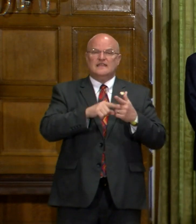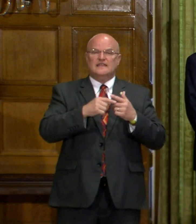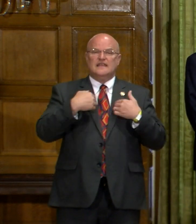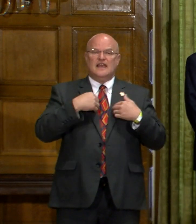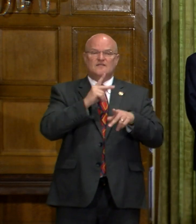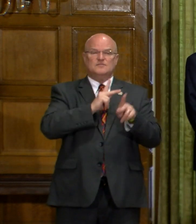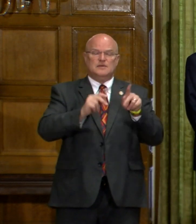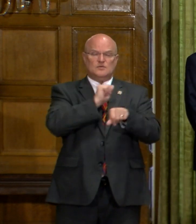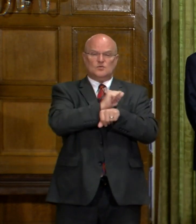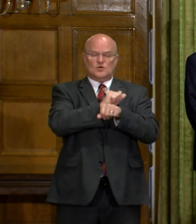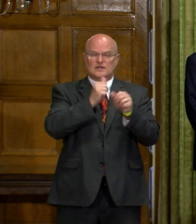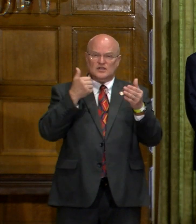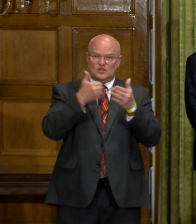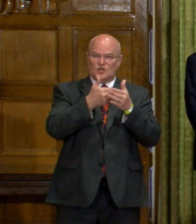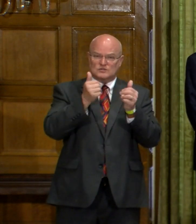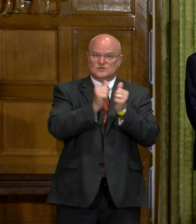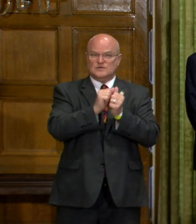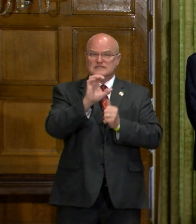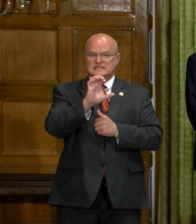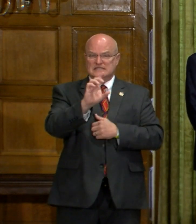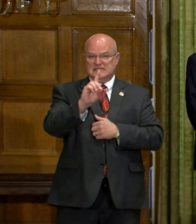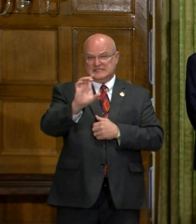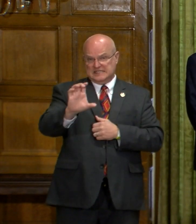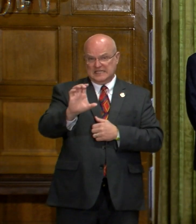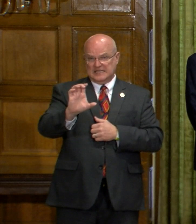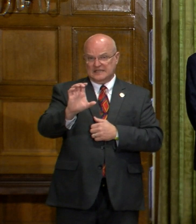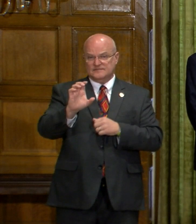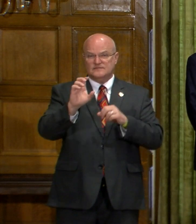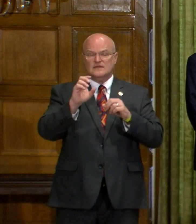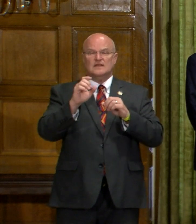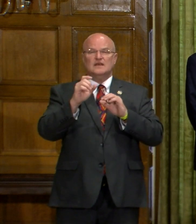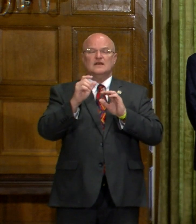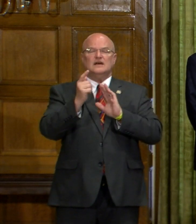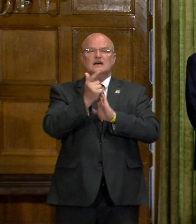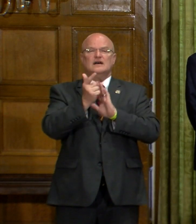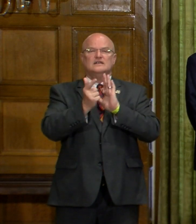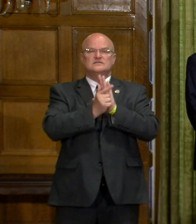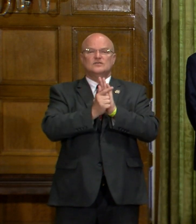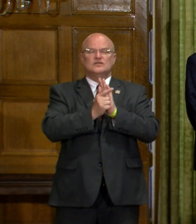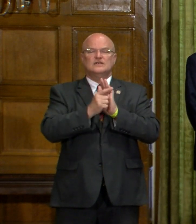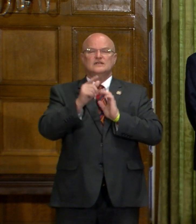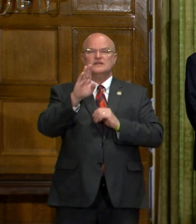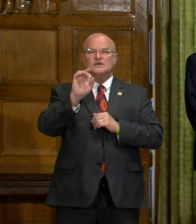are working closely with CDC. Attorney General Barr